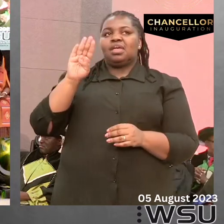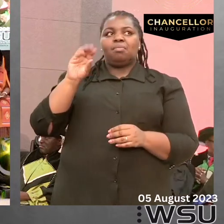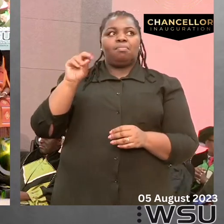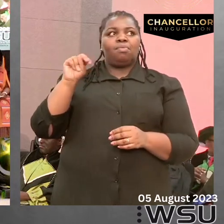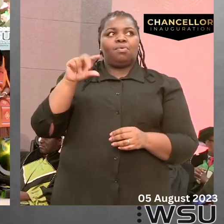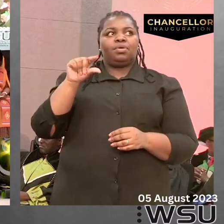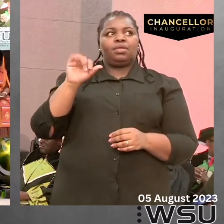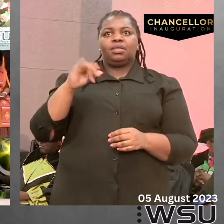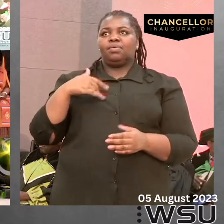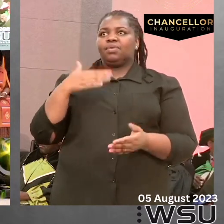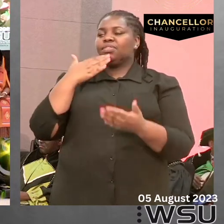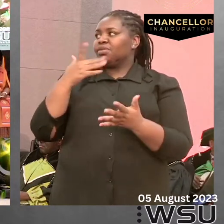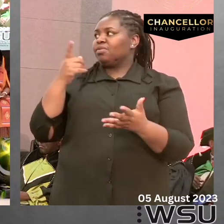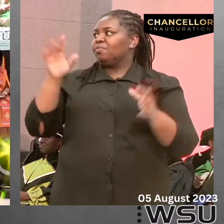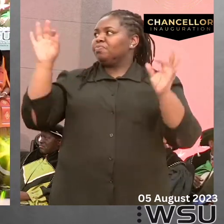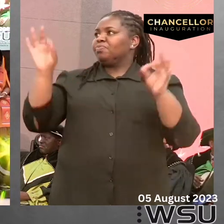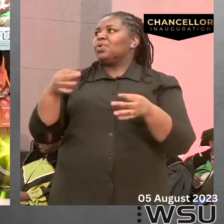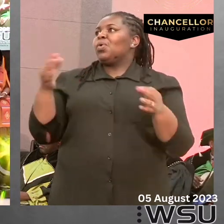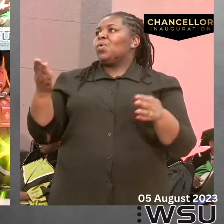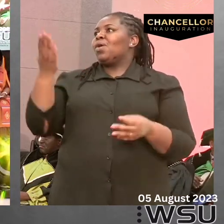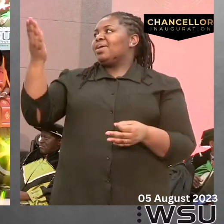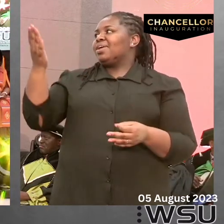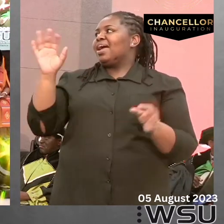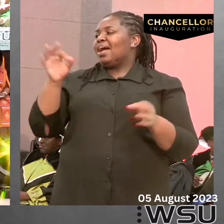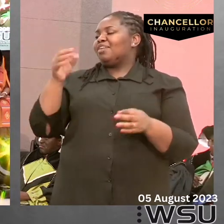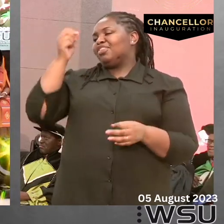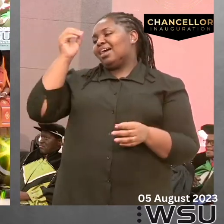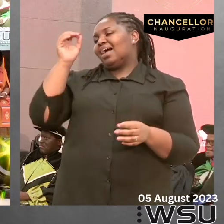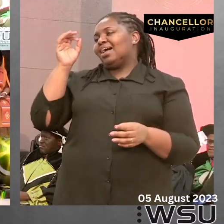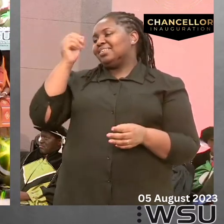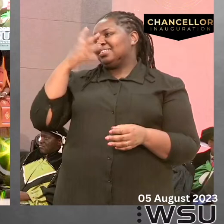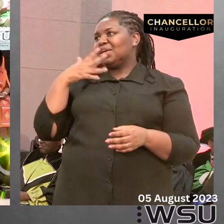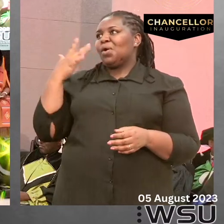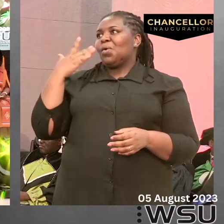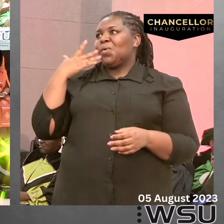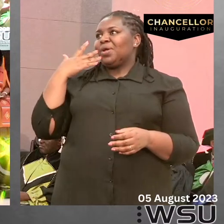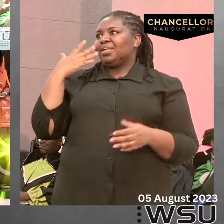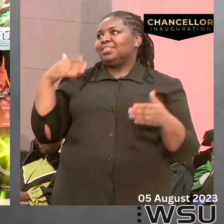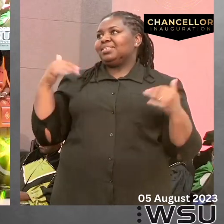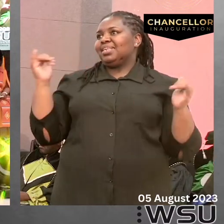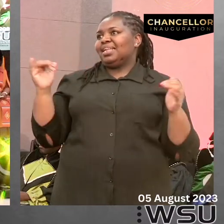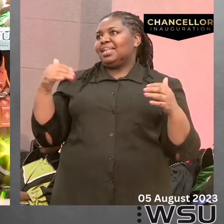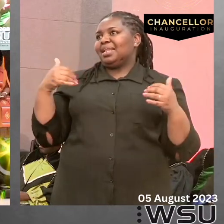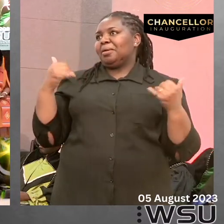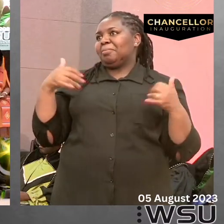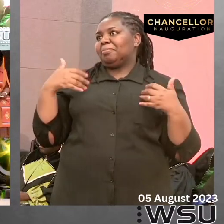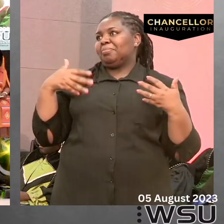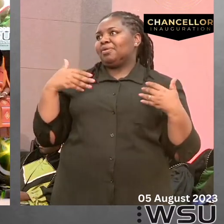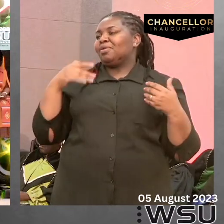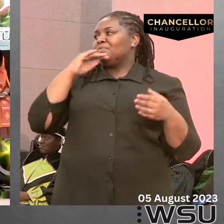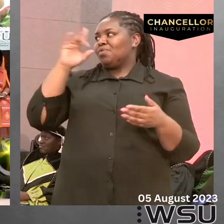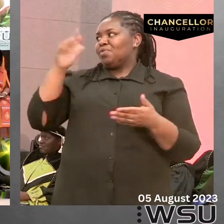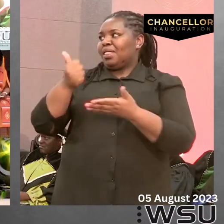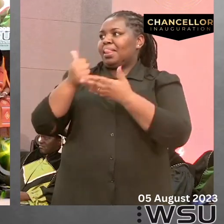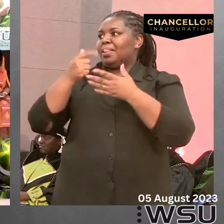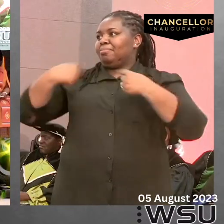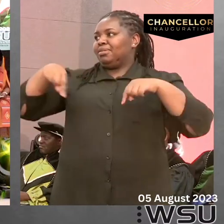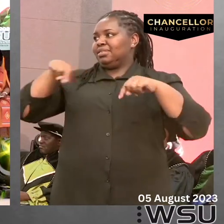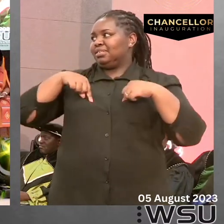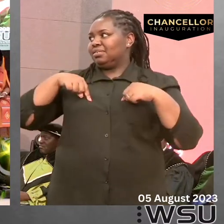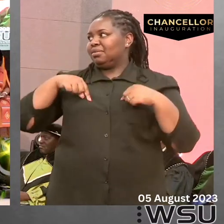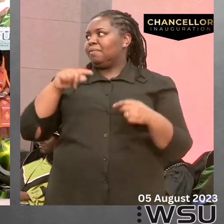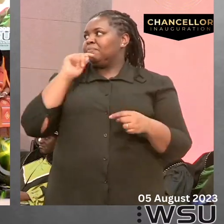thank you. To our choir, Africa Sings When Africa Is Celebrating, and you really helped us to